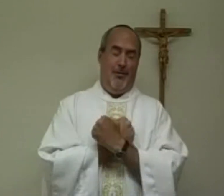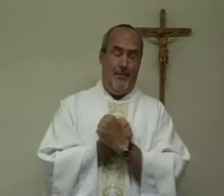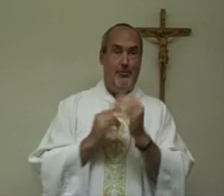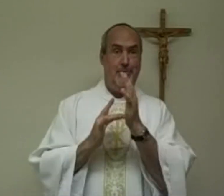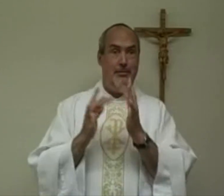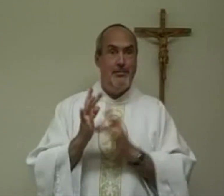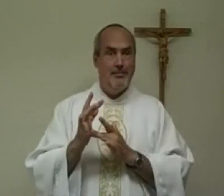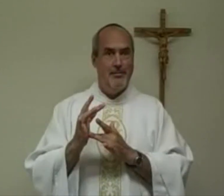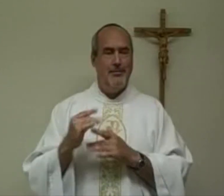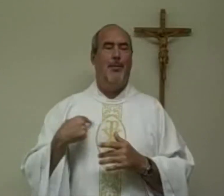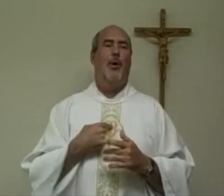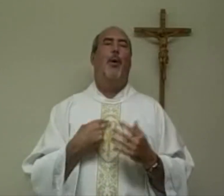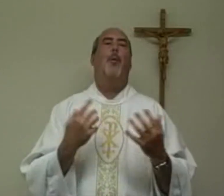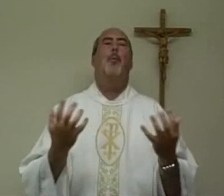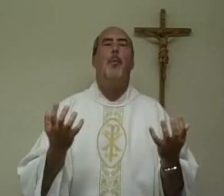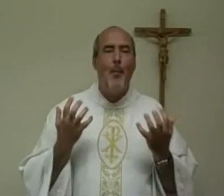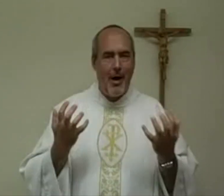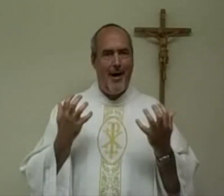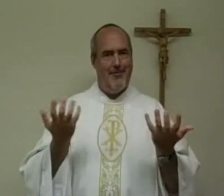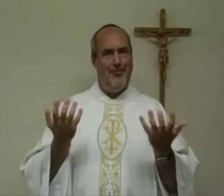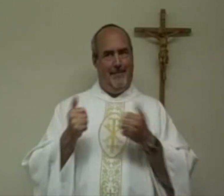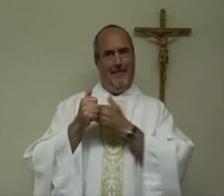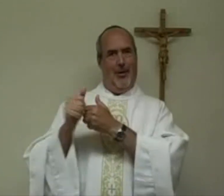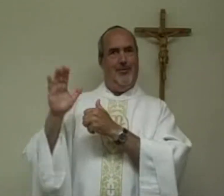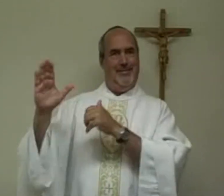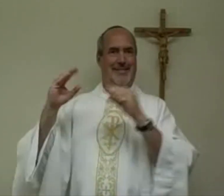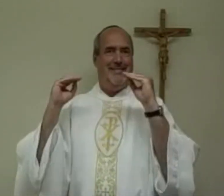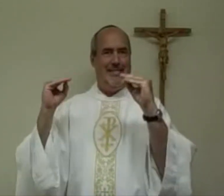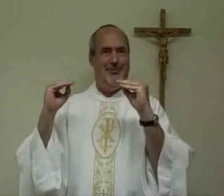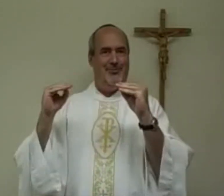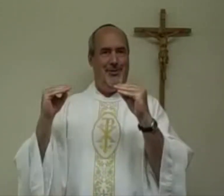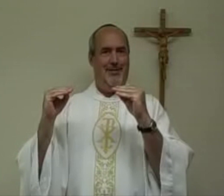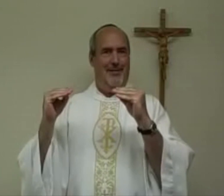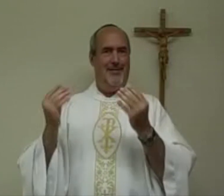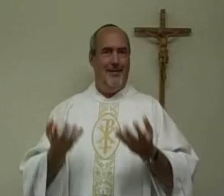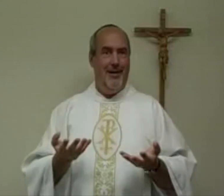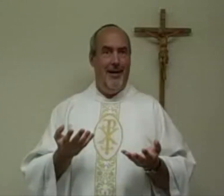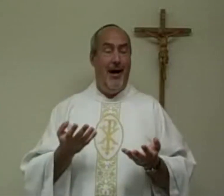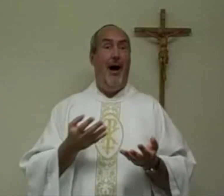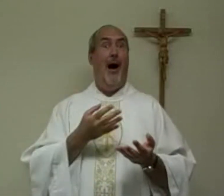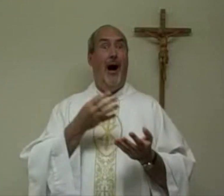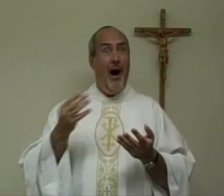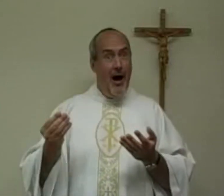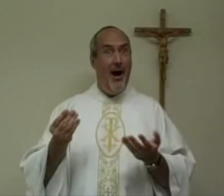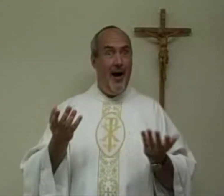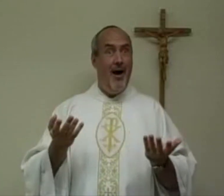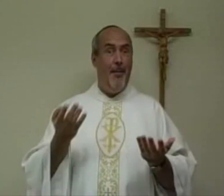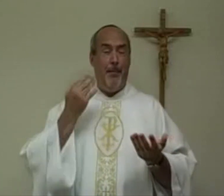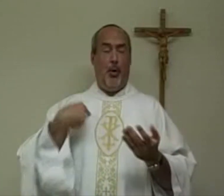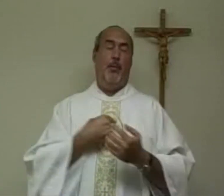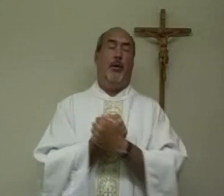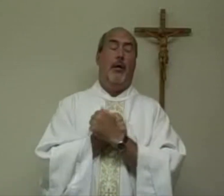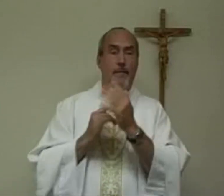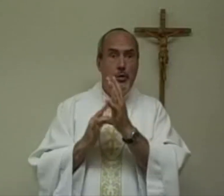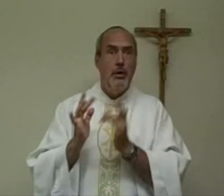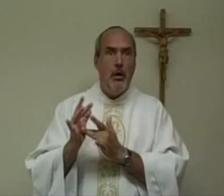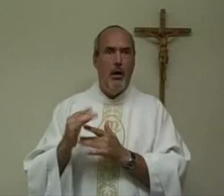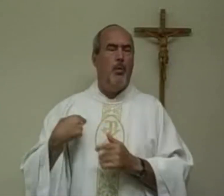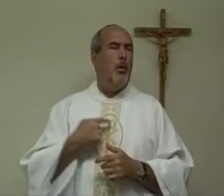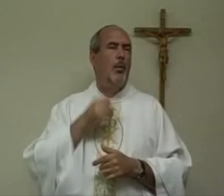deeply. The deeper we love Jesus, the more we will want to follow his teachings. And because